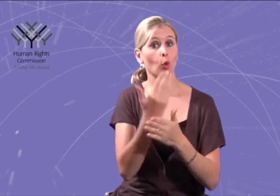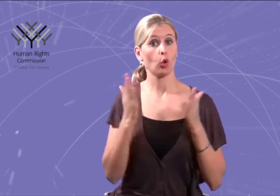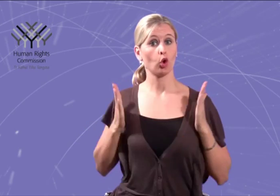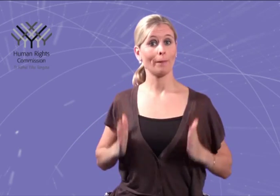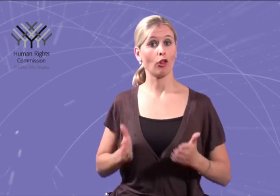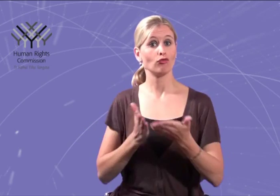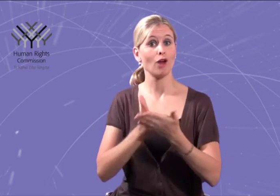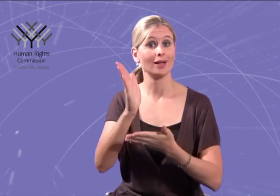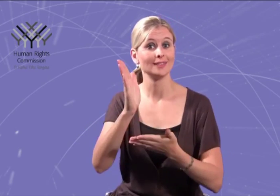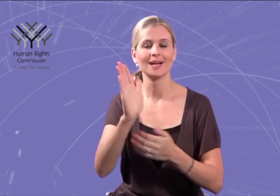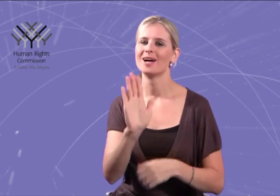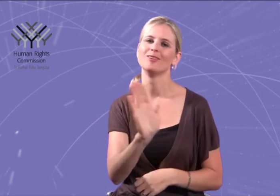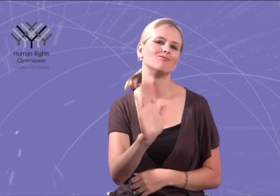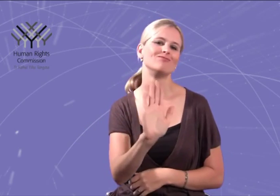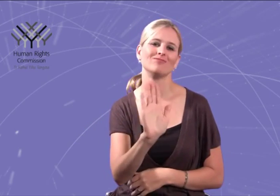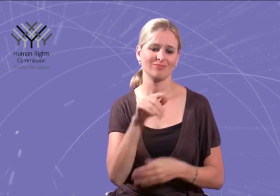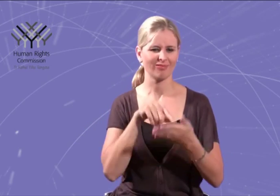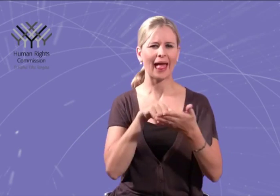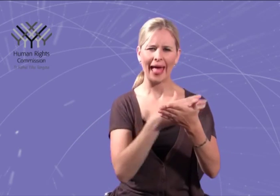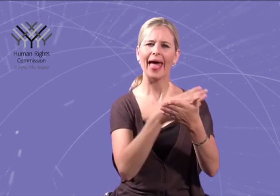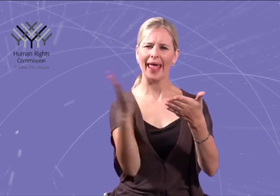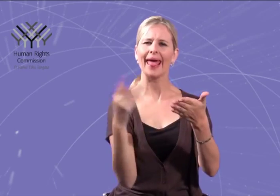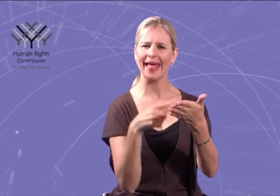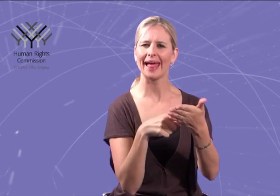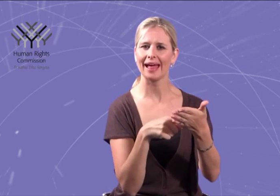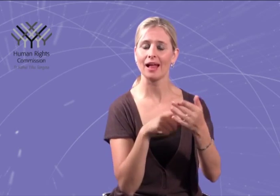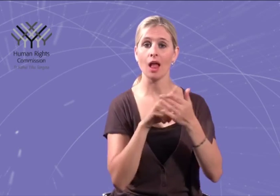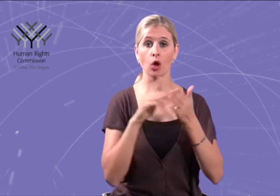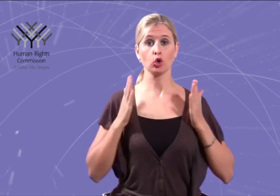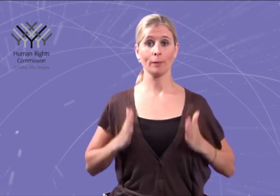The Convention does not give disabled people new human rights.